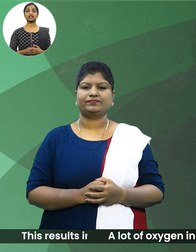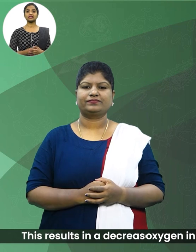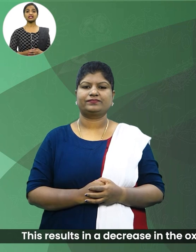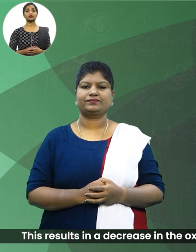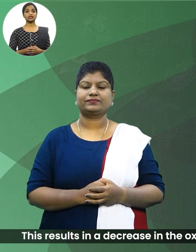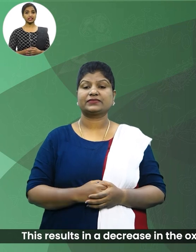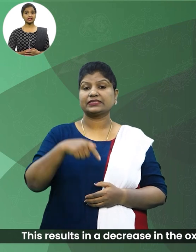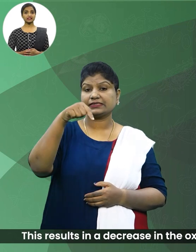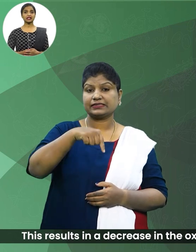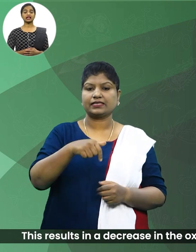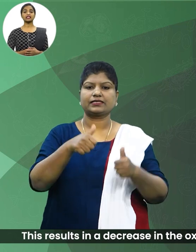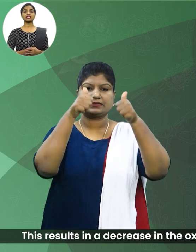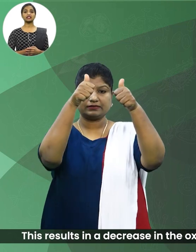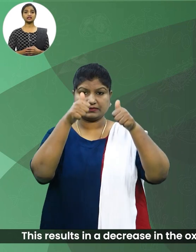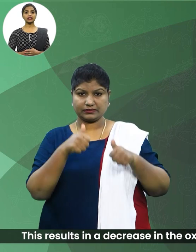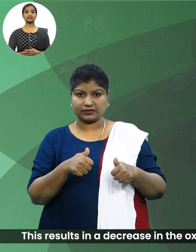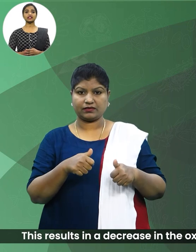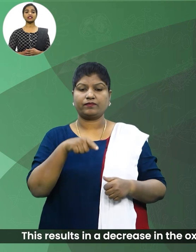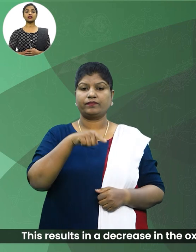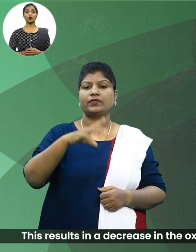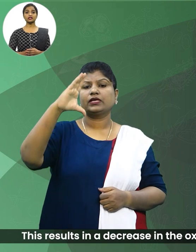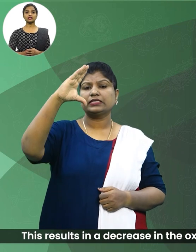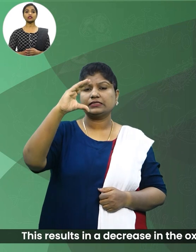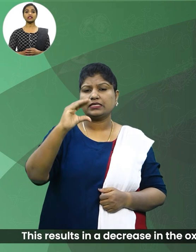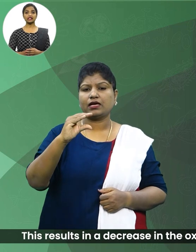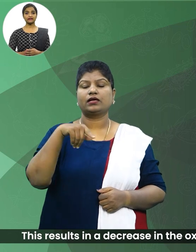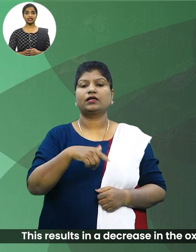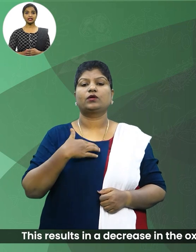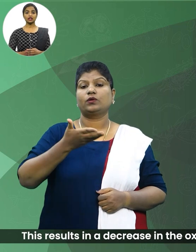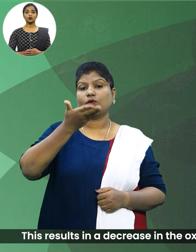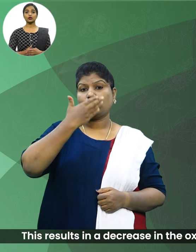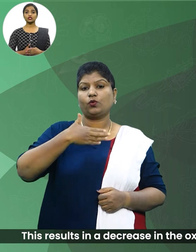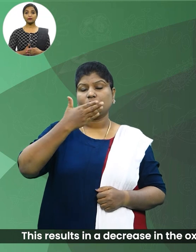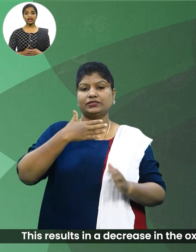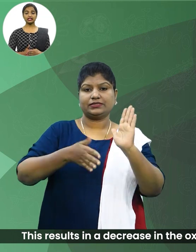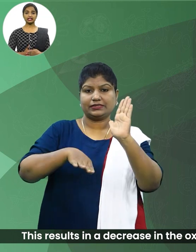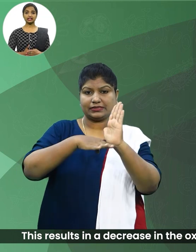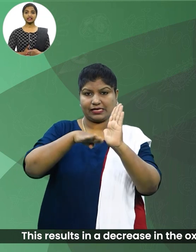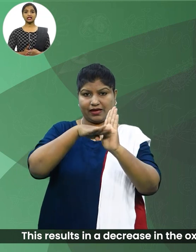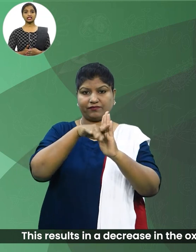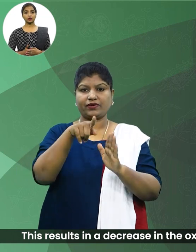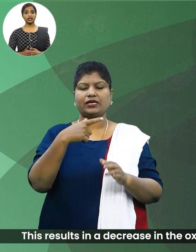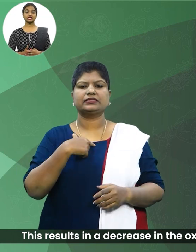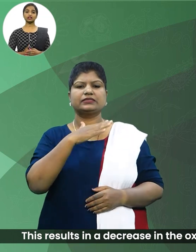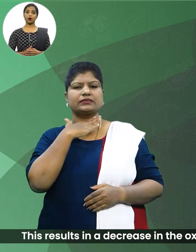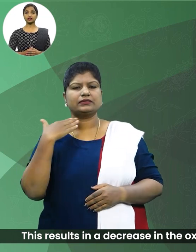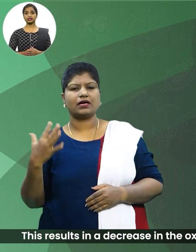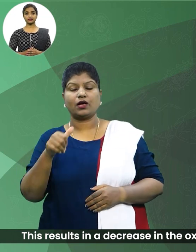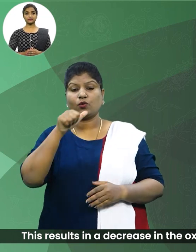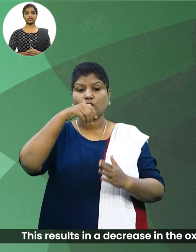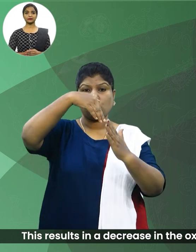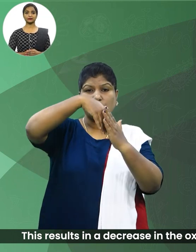This results in a decrease in the oxygen level which may kill aquatic